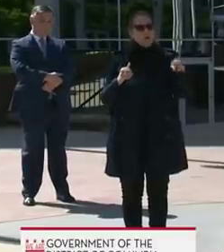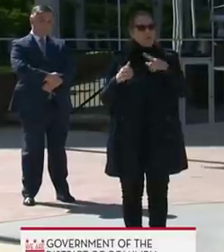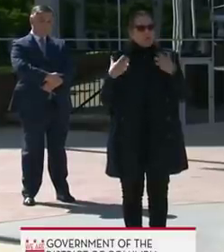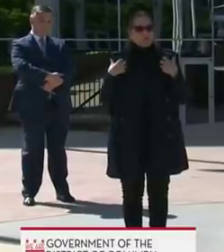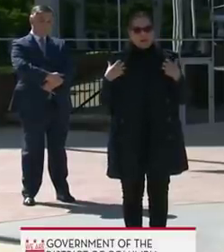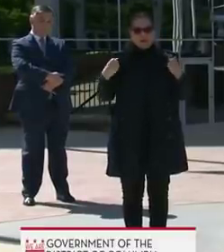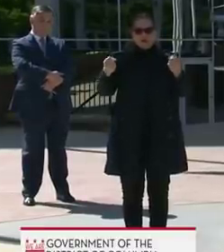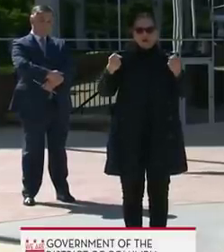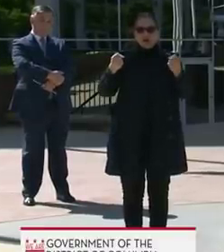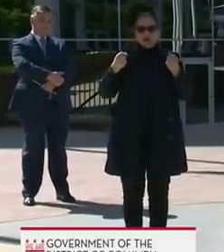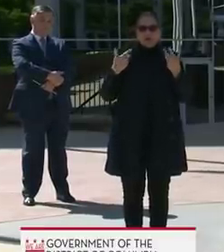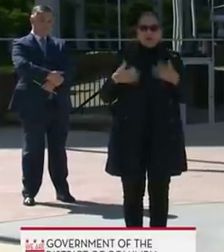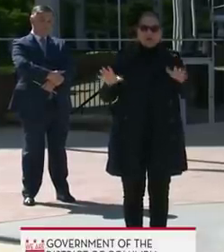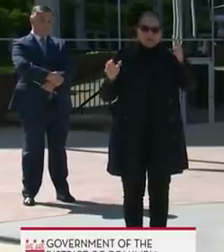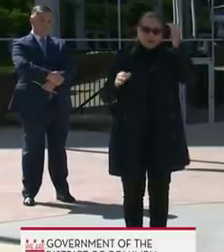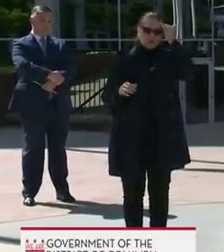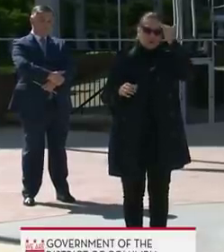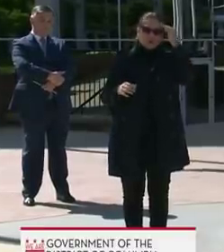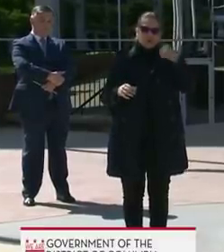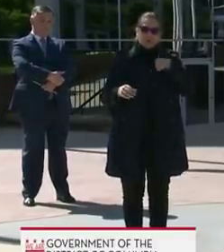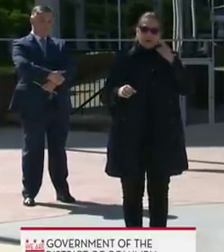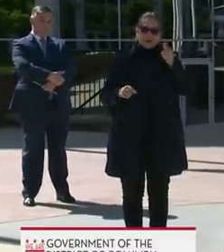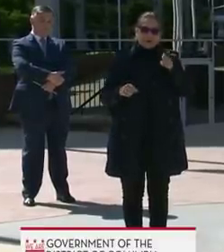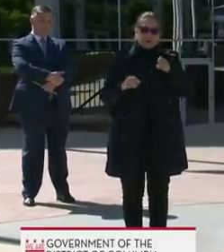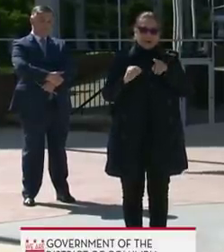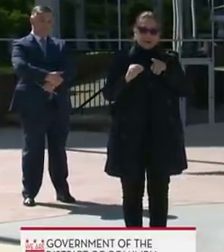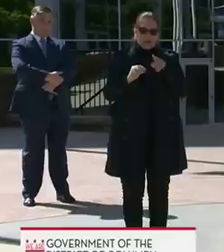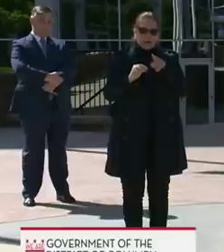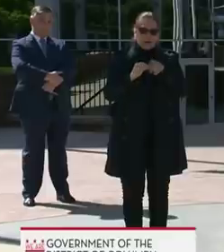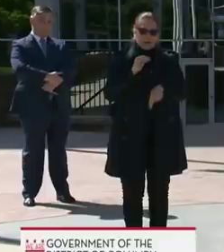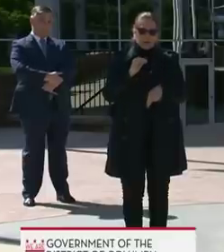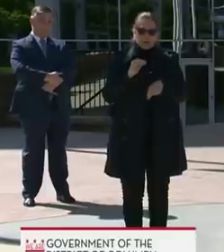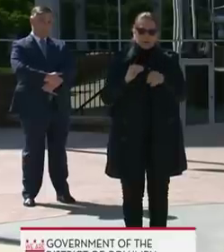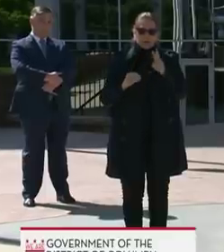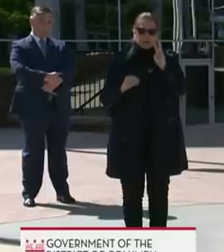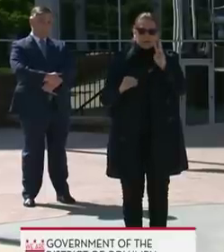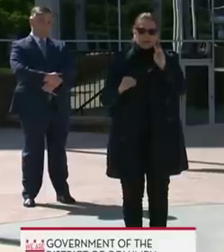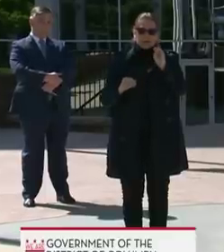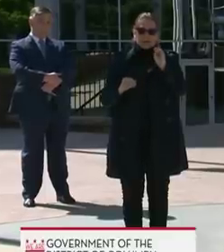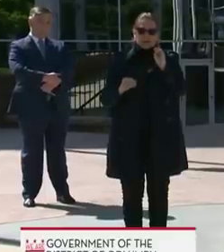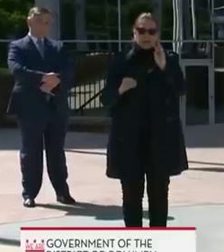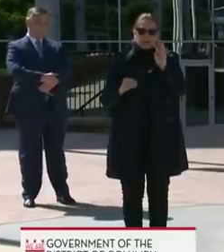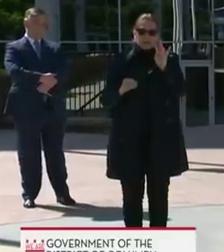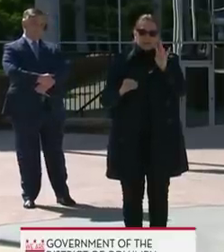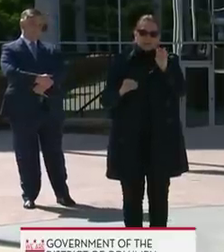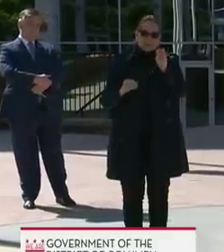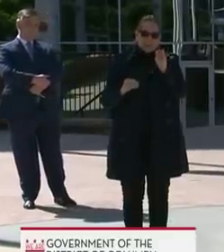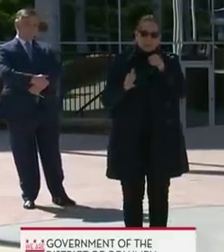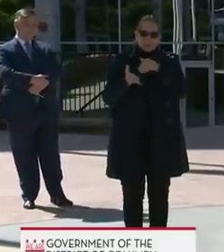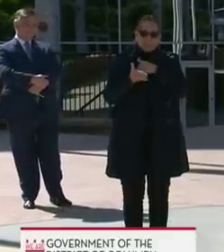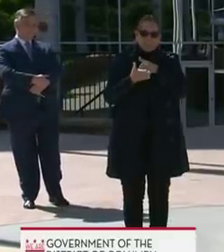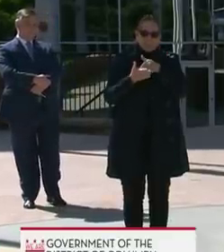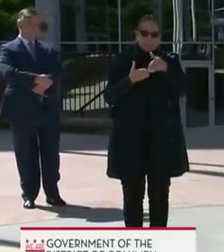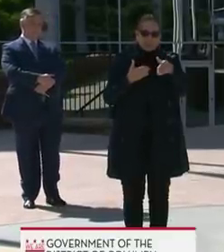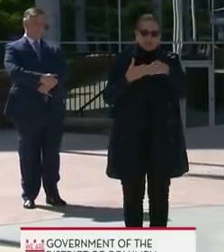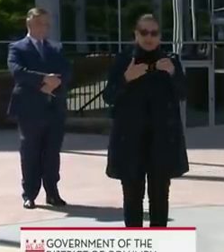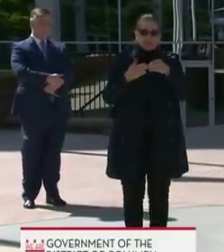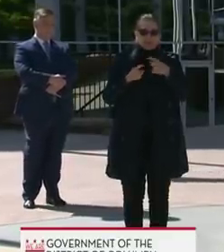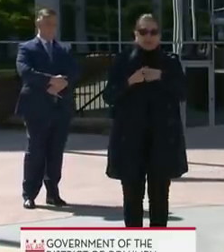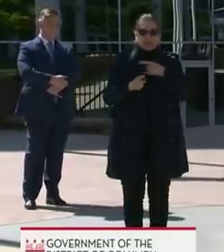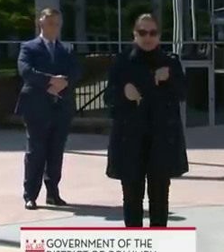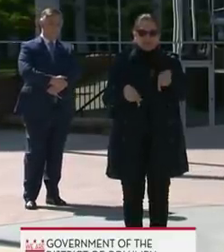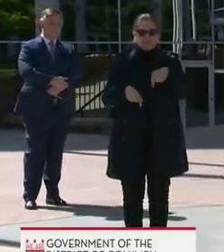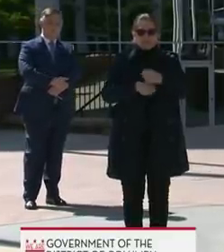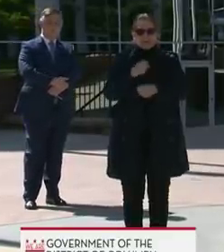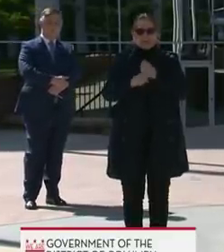cut $607 million from our current fiscal year that ends on September 30th. And I